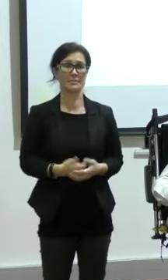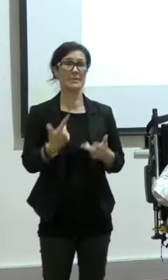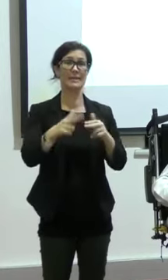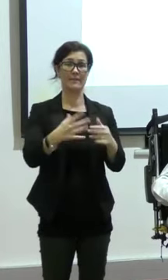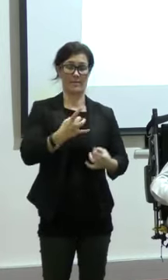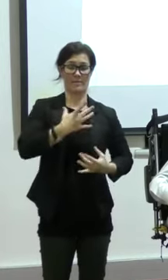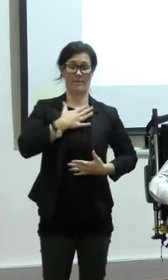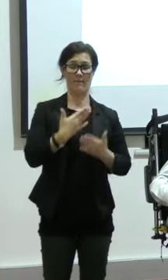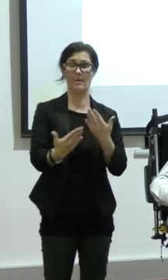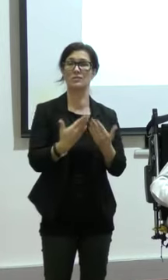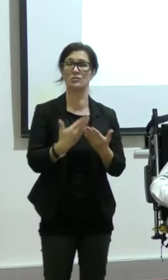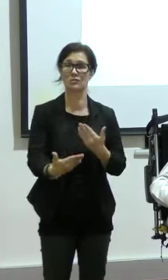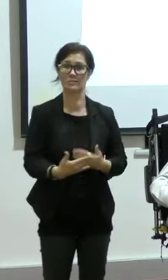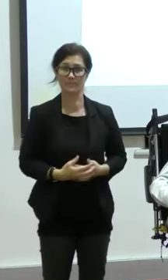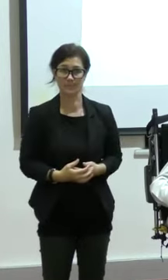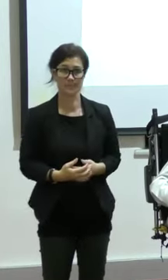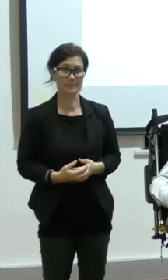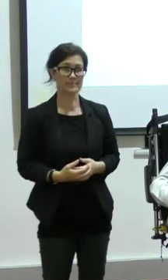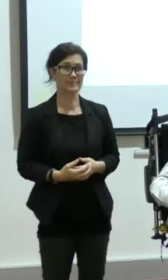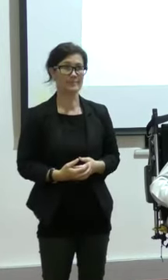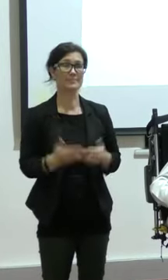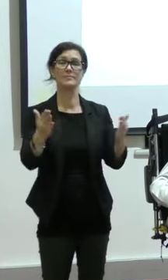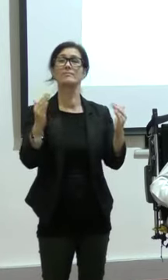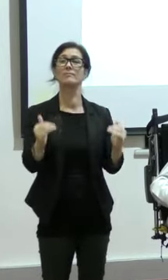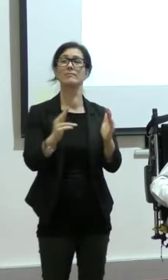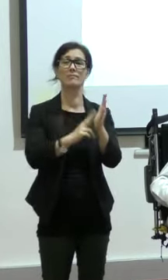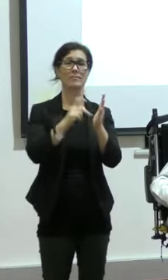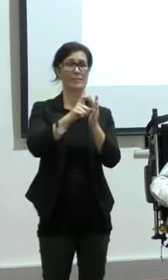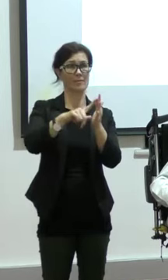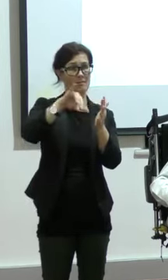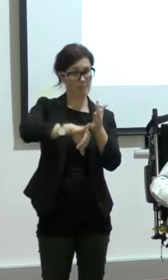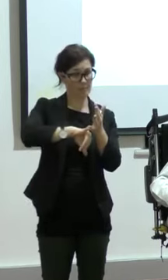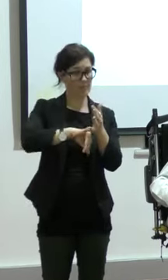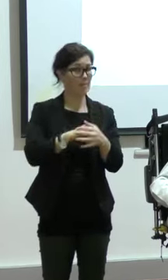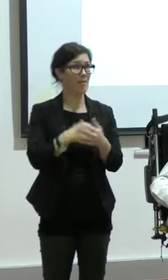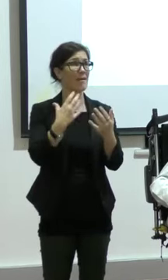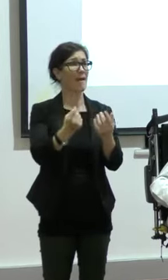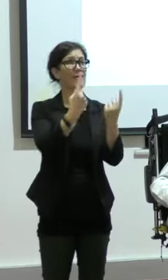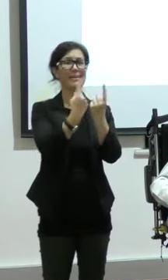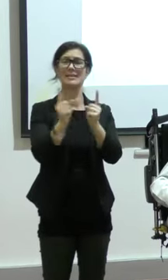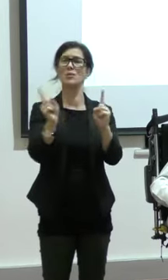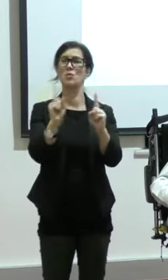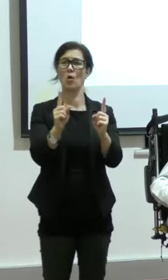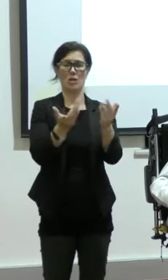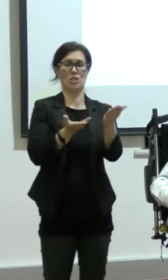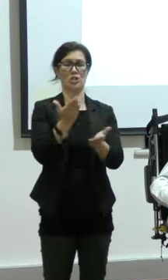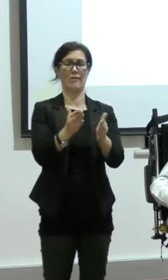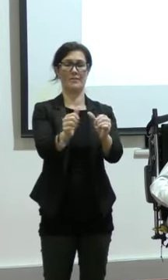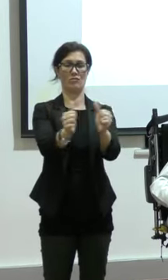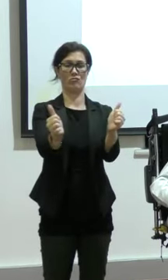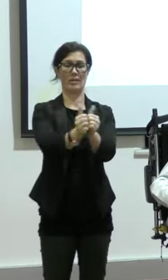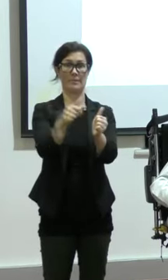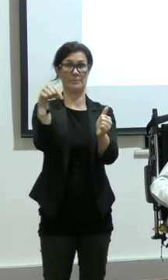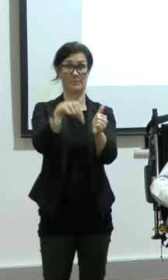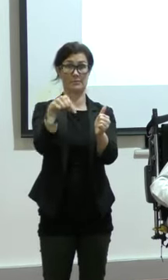self-manage. So, in the NDIS, there are these things called service agreements. And a